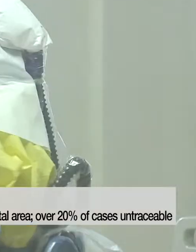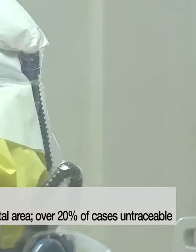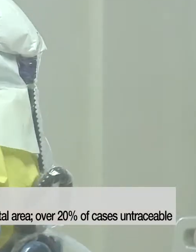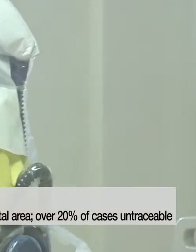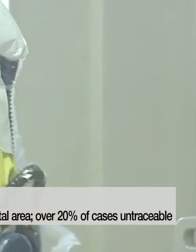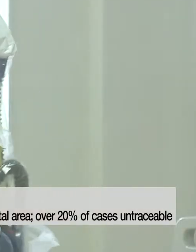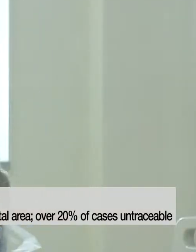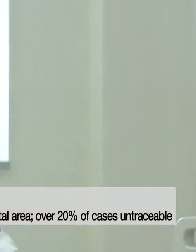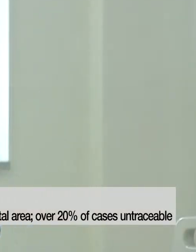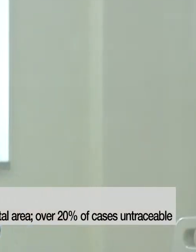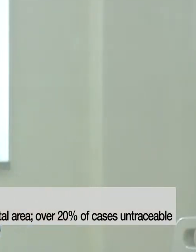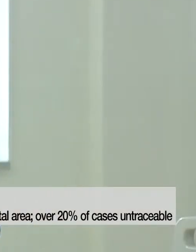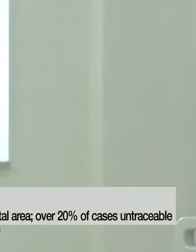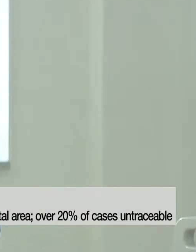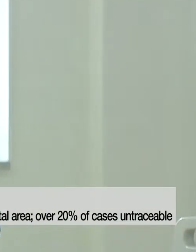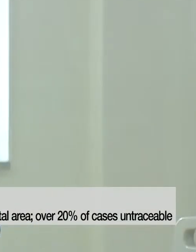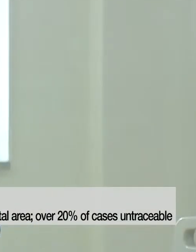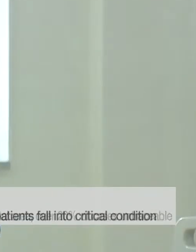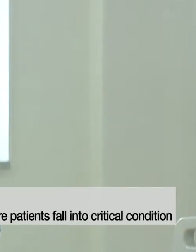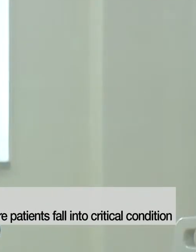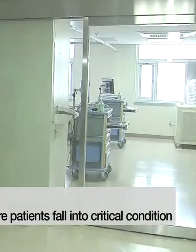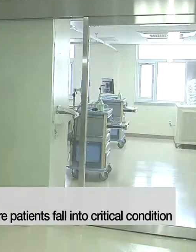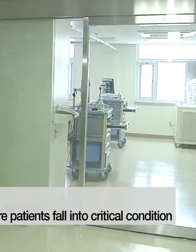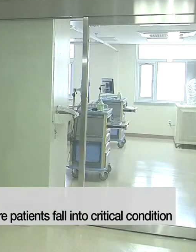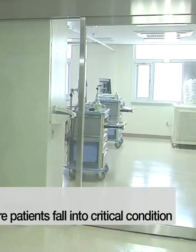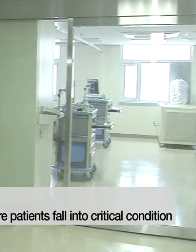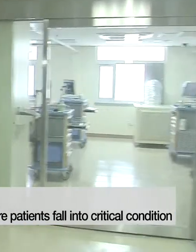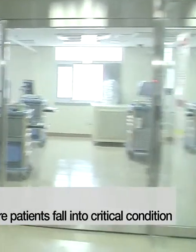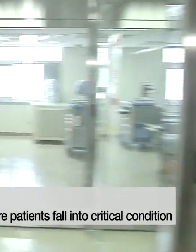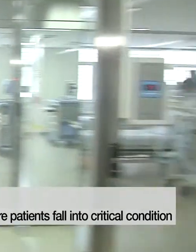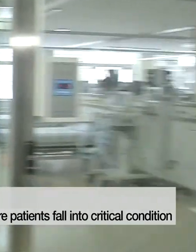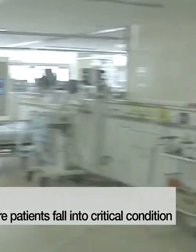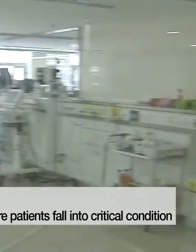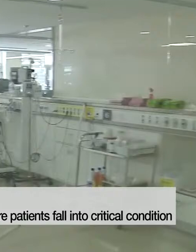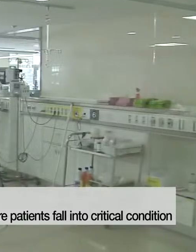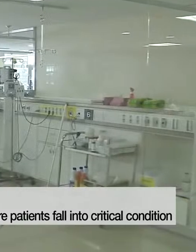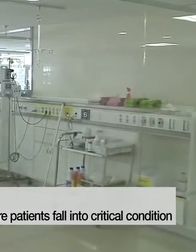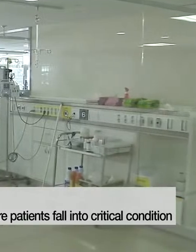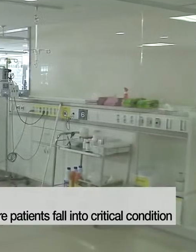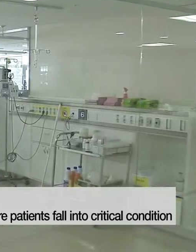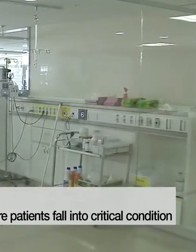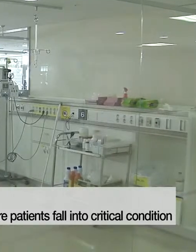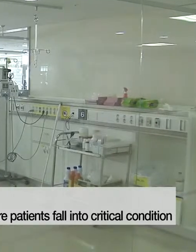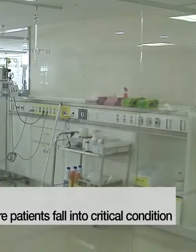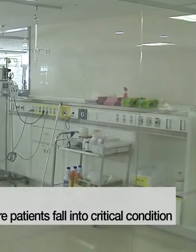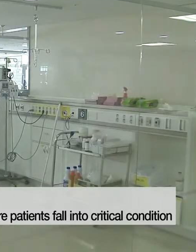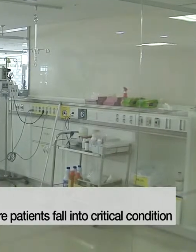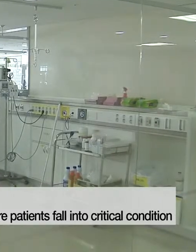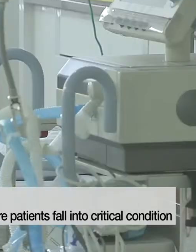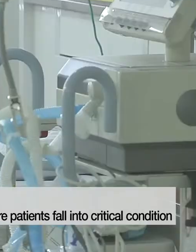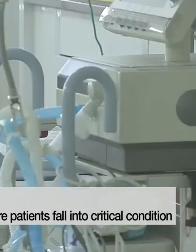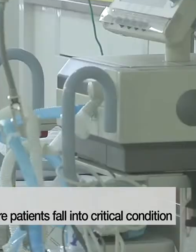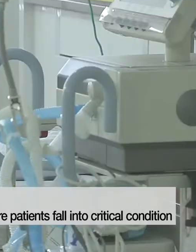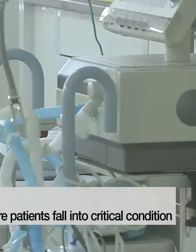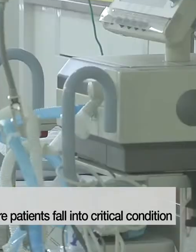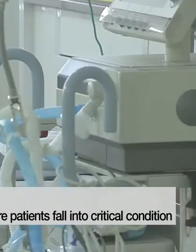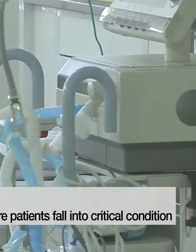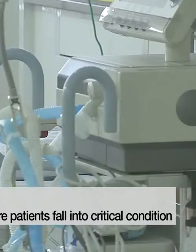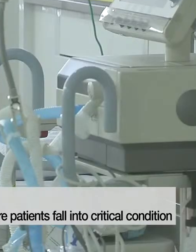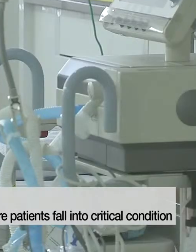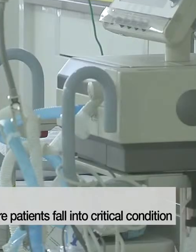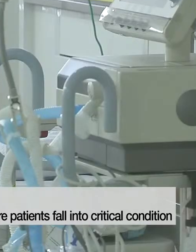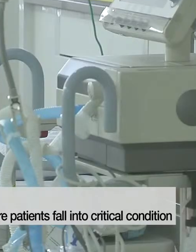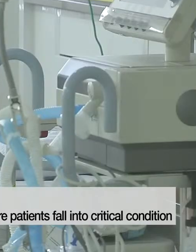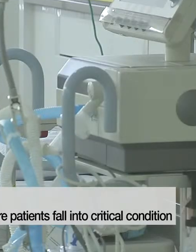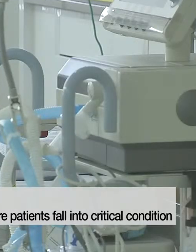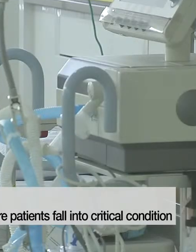infection routes. As of today, the total number of patients in critical condition fell a shade lower at